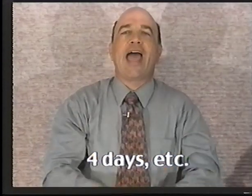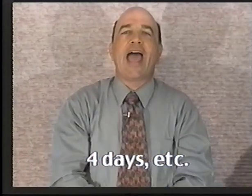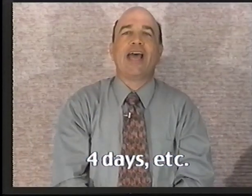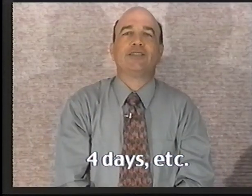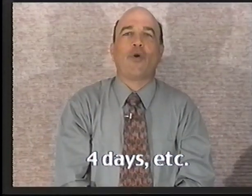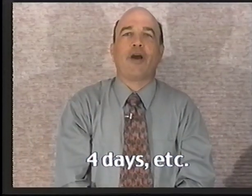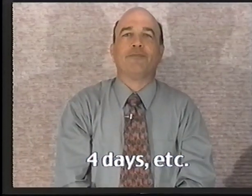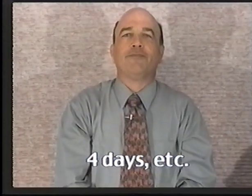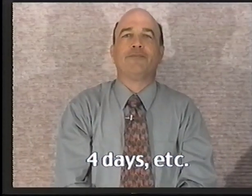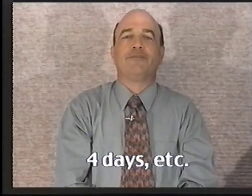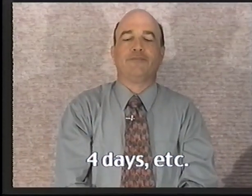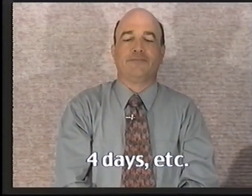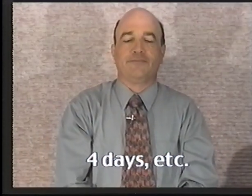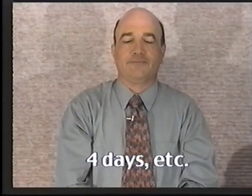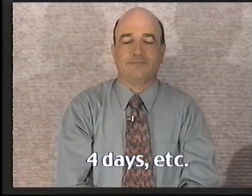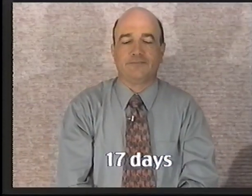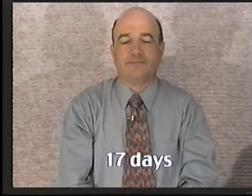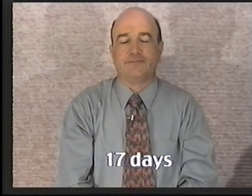and so on.